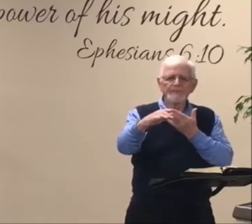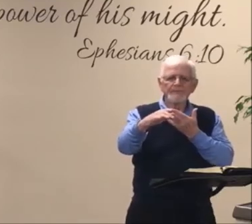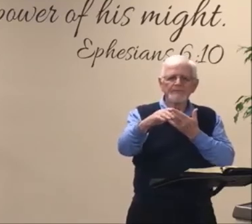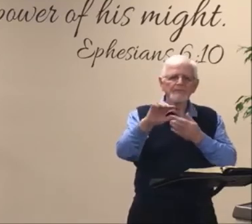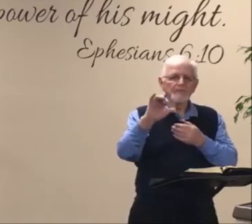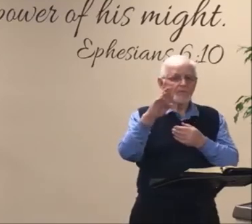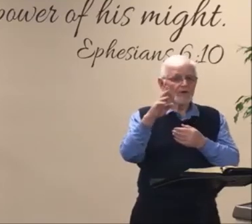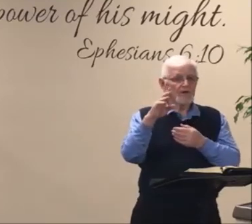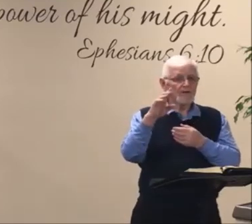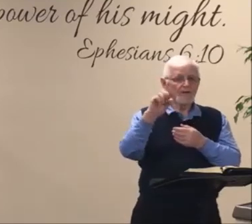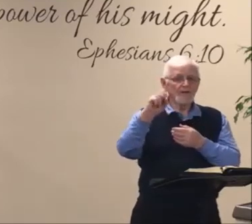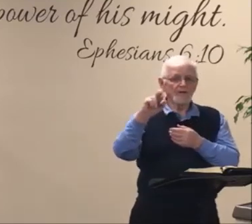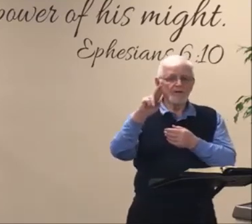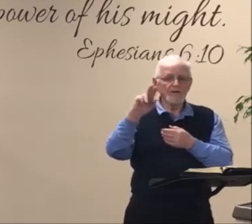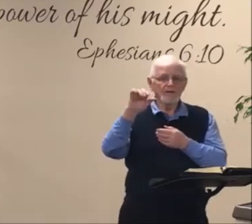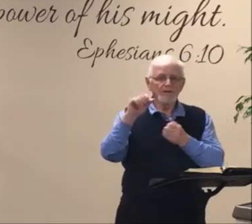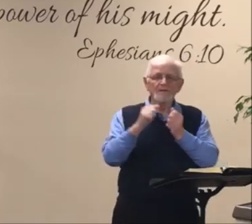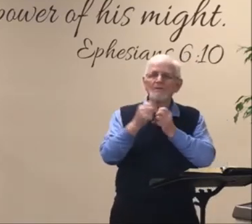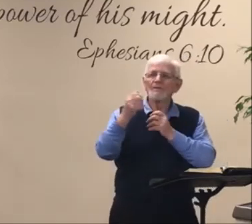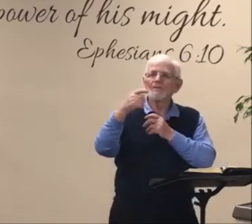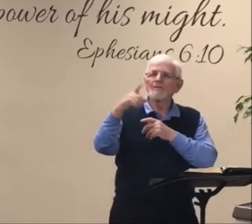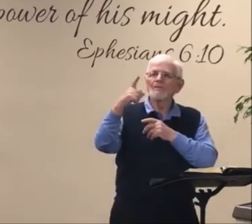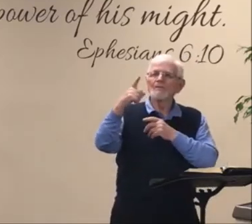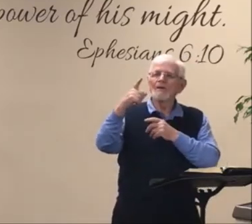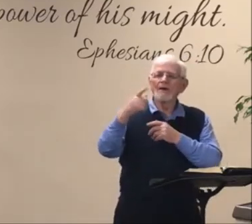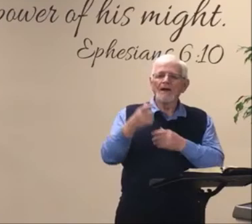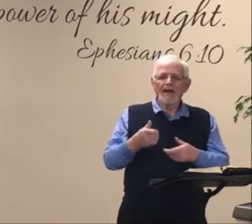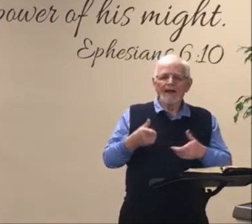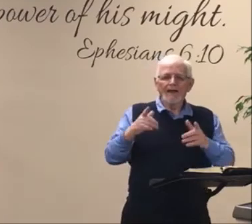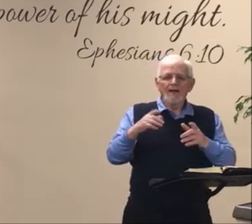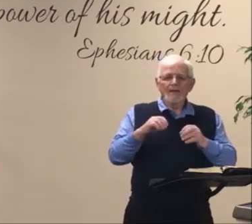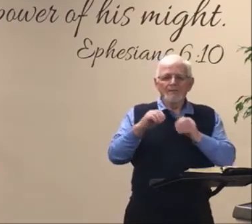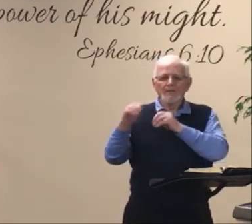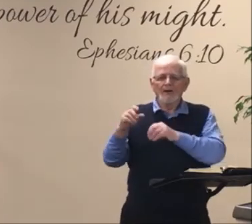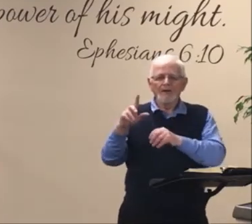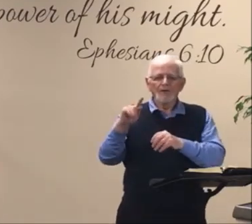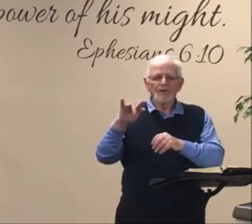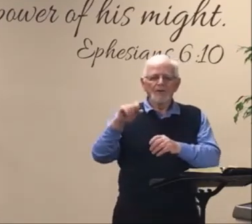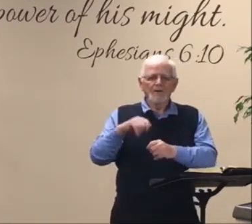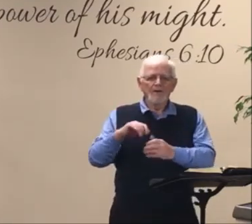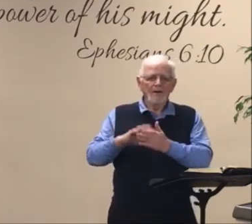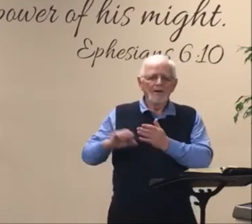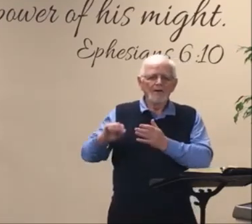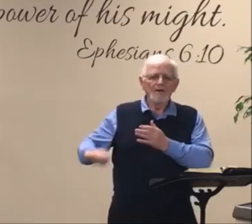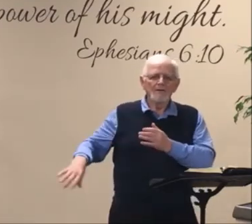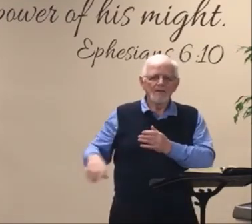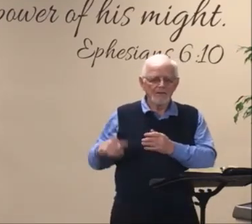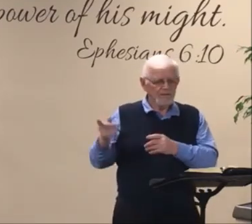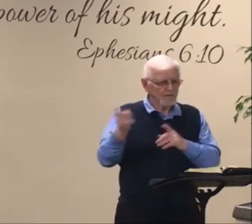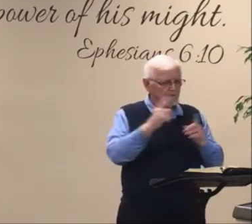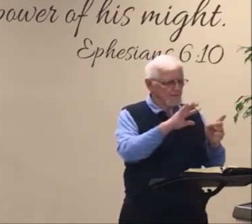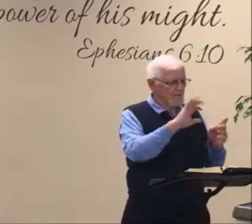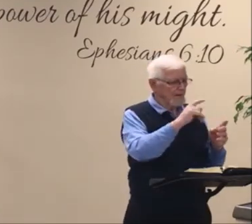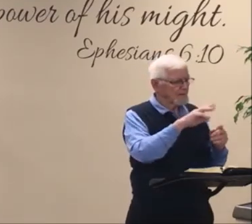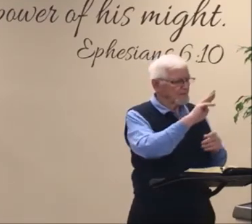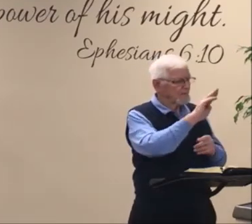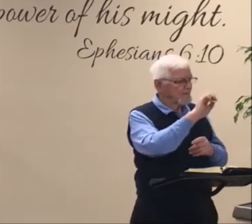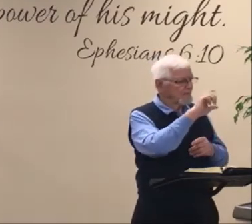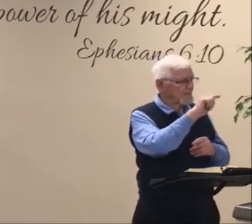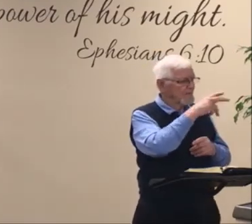Jacob gets serious with the Lord here, and he says, let's put the toys away. And he goes back to where he left off. He goes back to